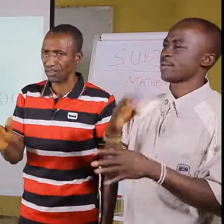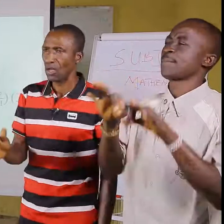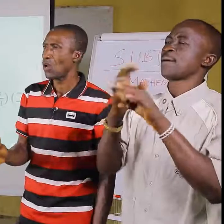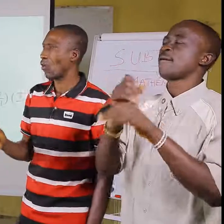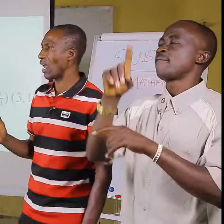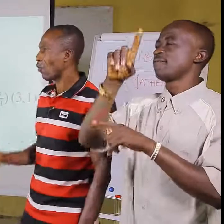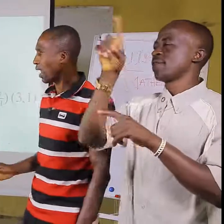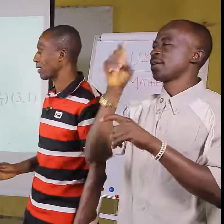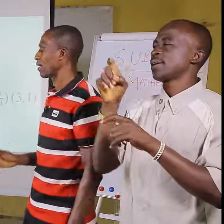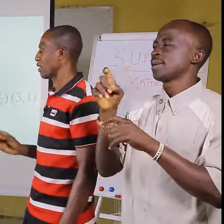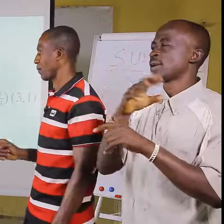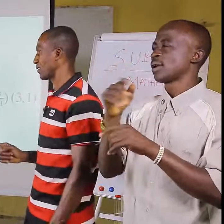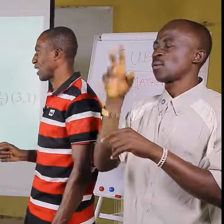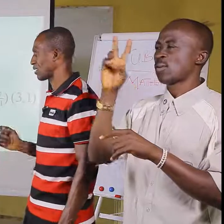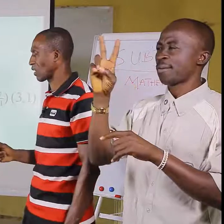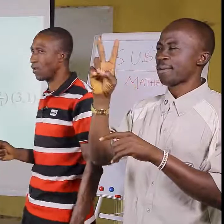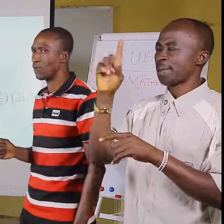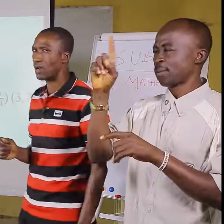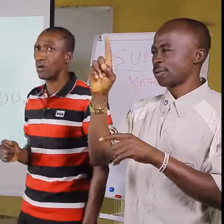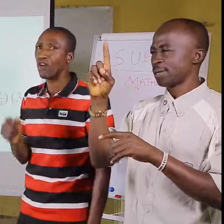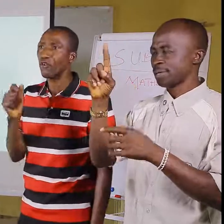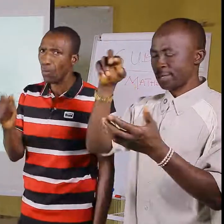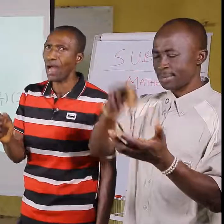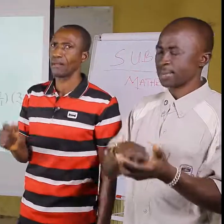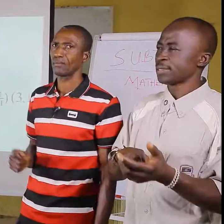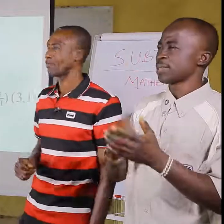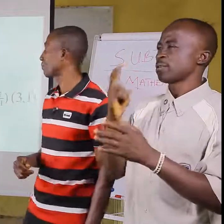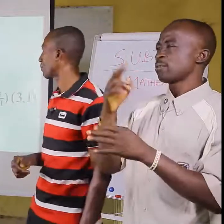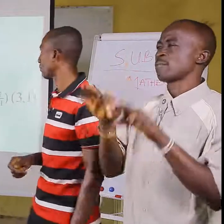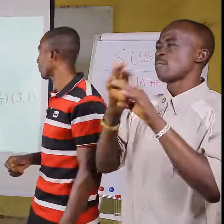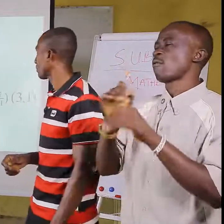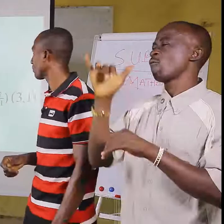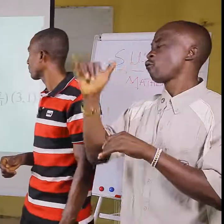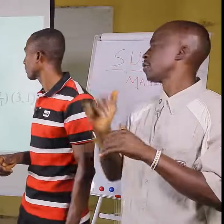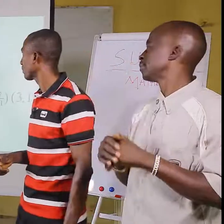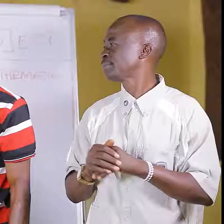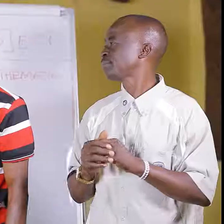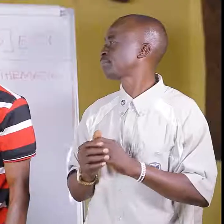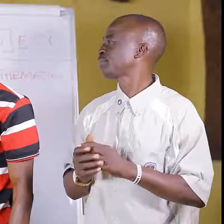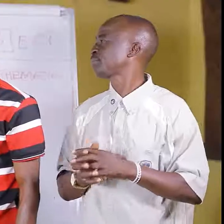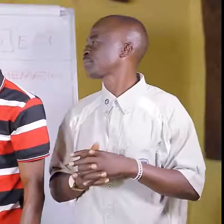x, while 1 represents the second value of y.